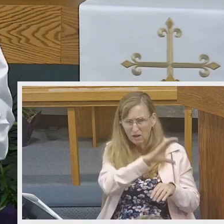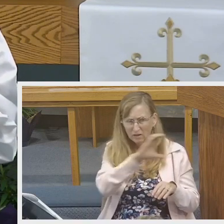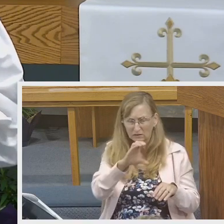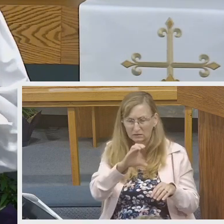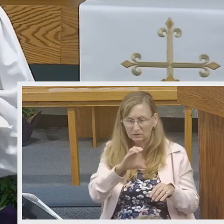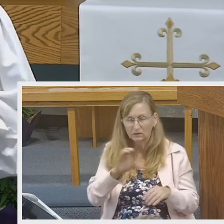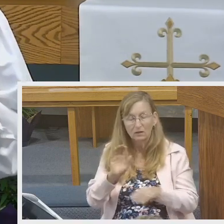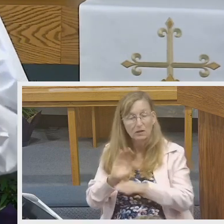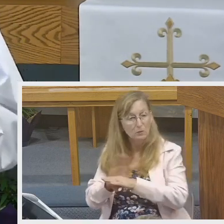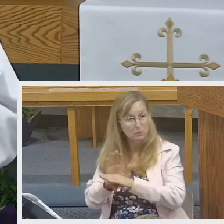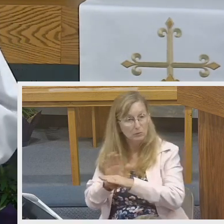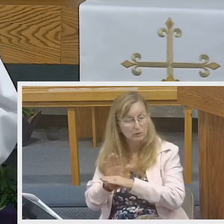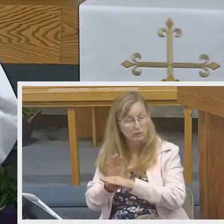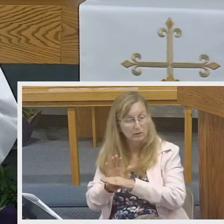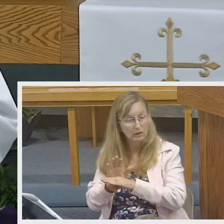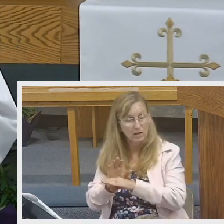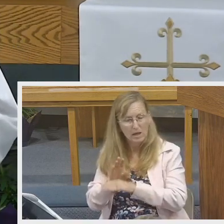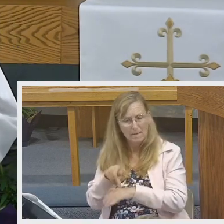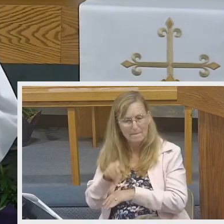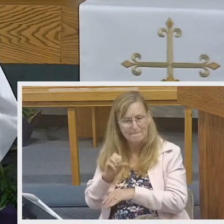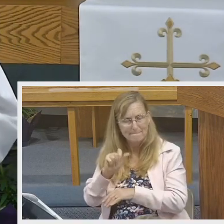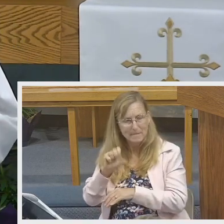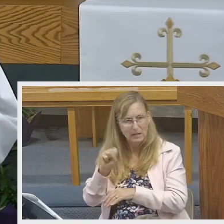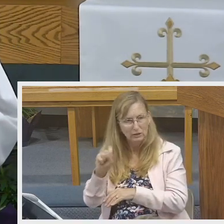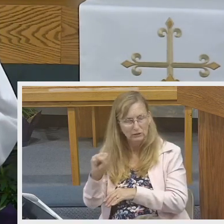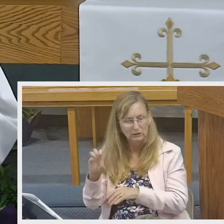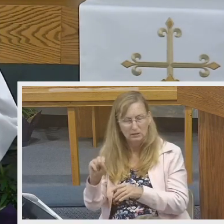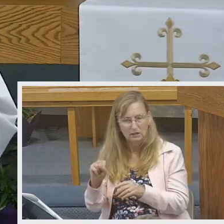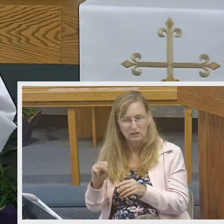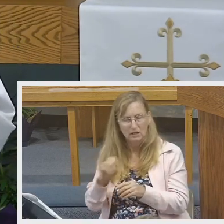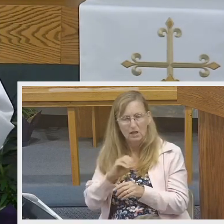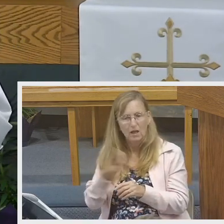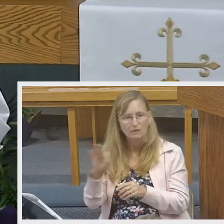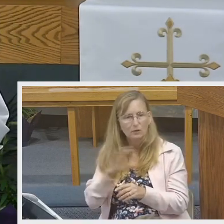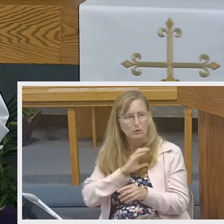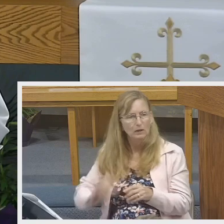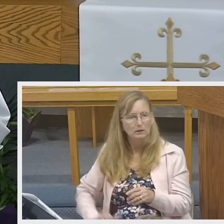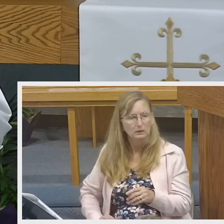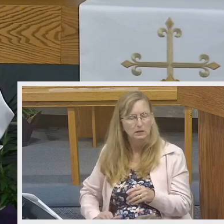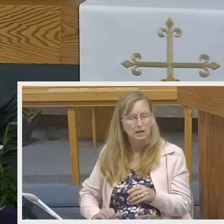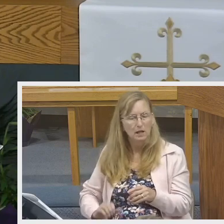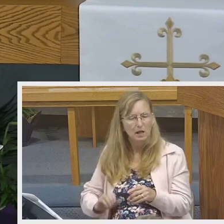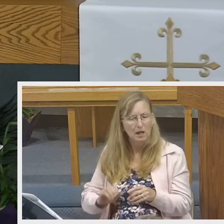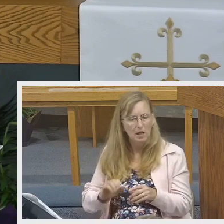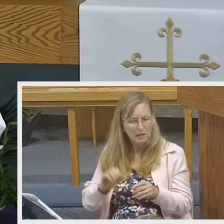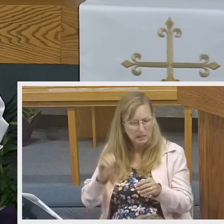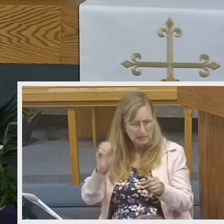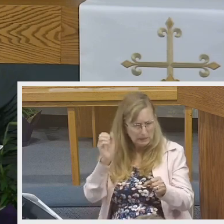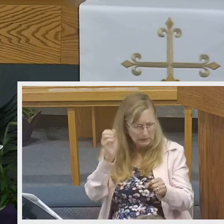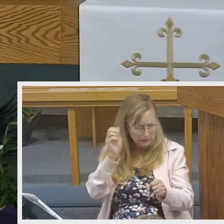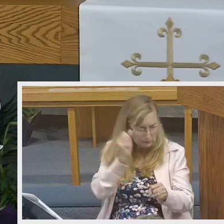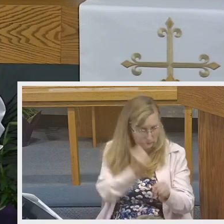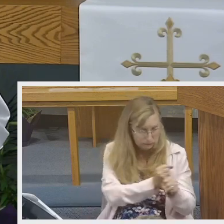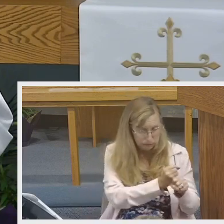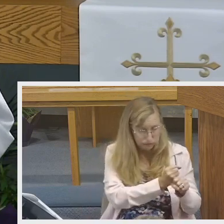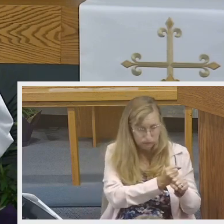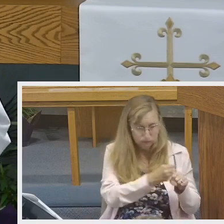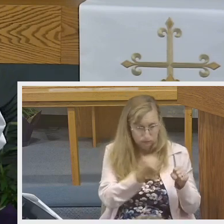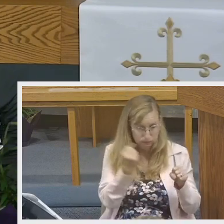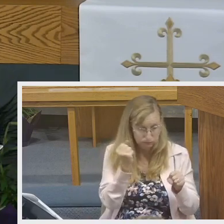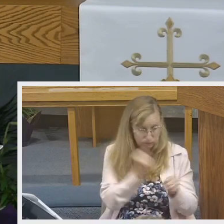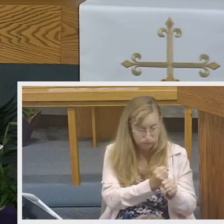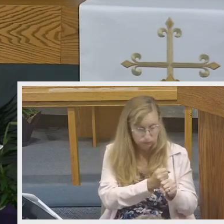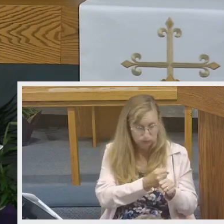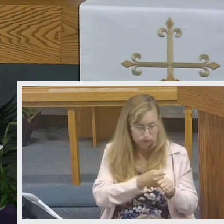of the Christ, Mel Gibson was the one who held the nail that was driven into the hands of Christ in that